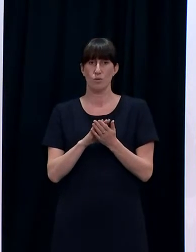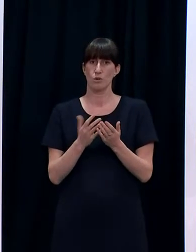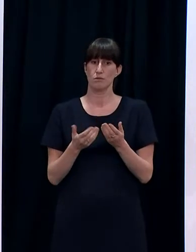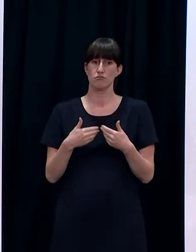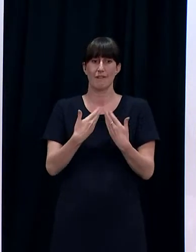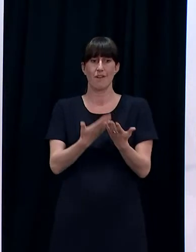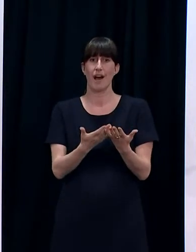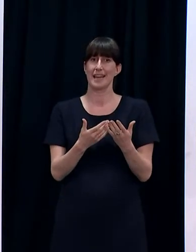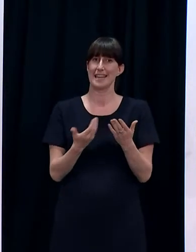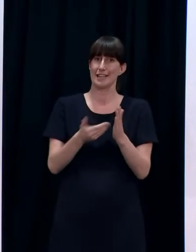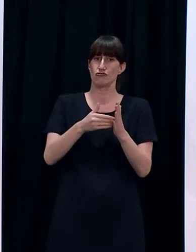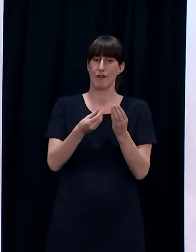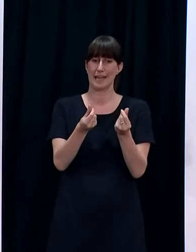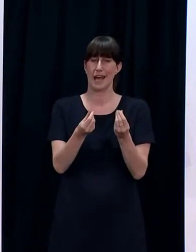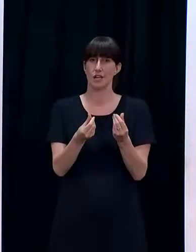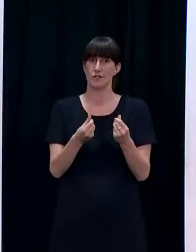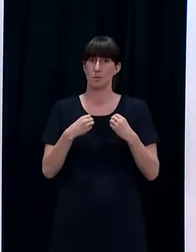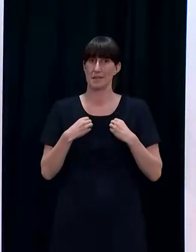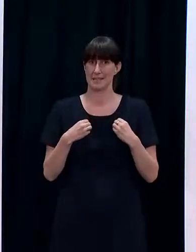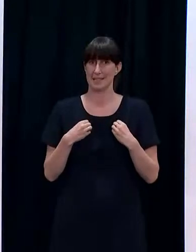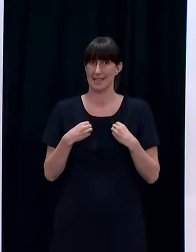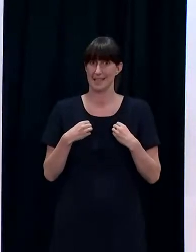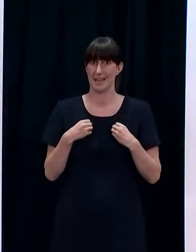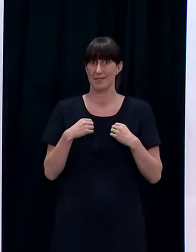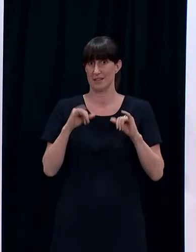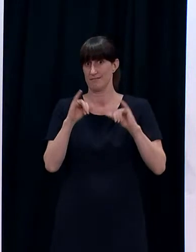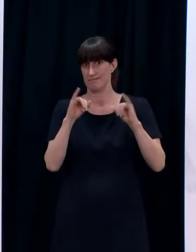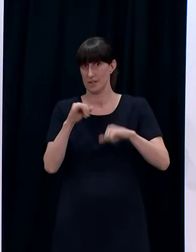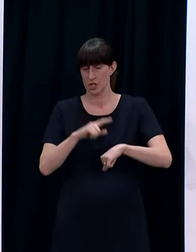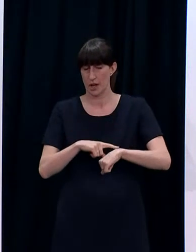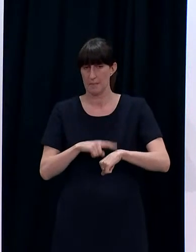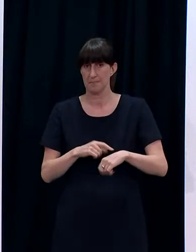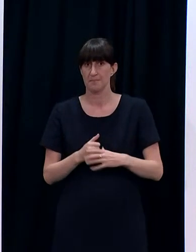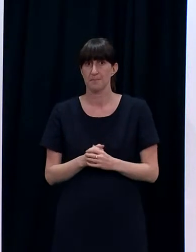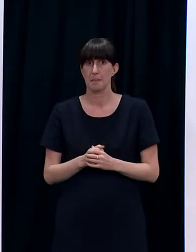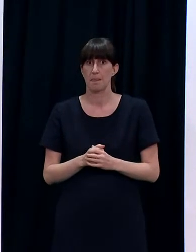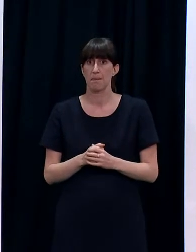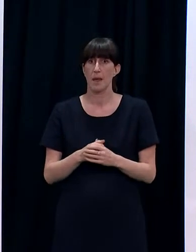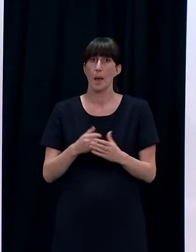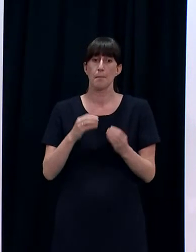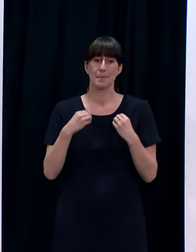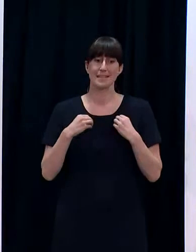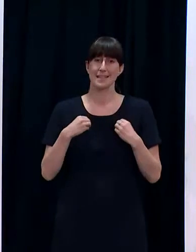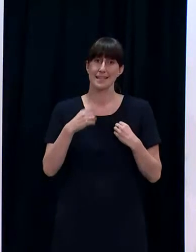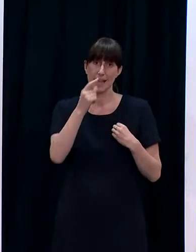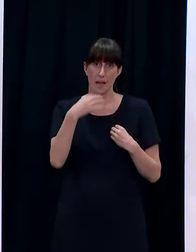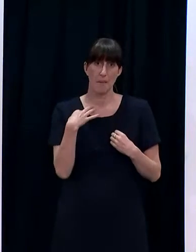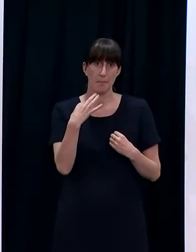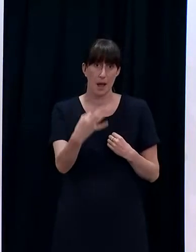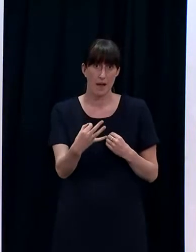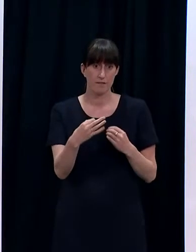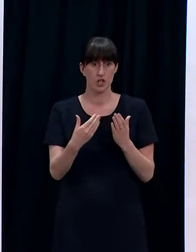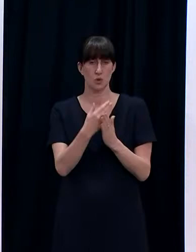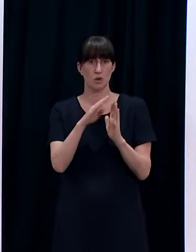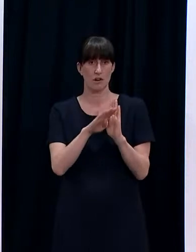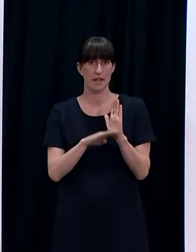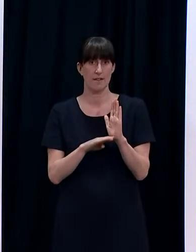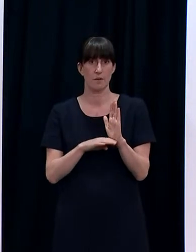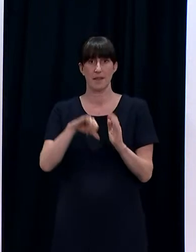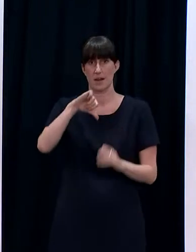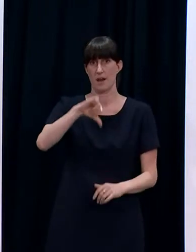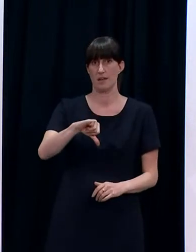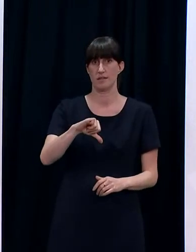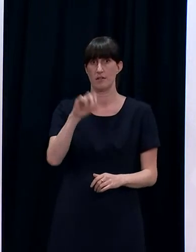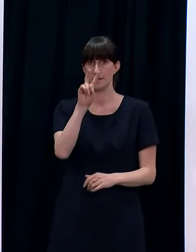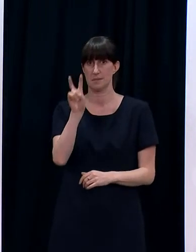an uncertain time. These businesses will be able to apply under the new criteria from Thursday the 9th of September. Inland